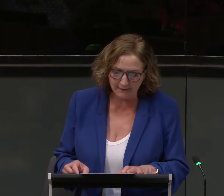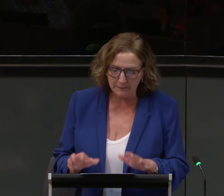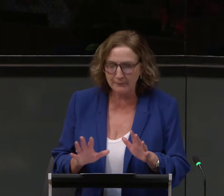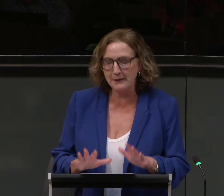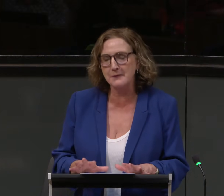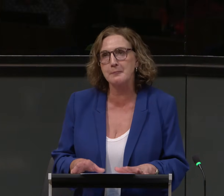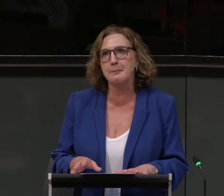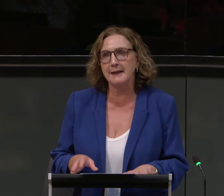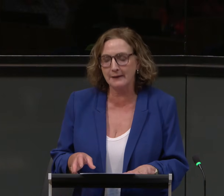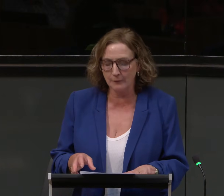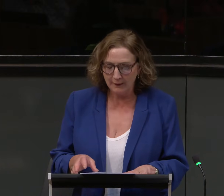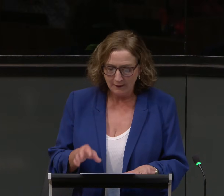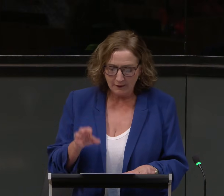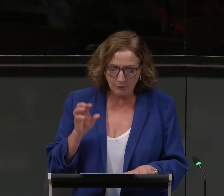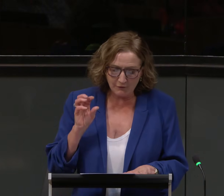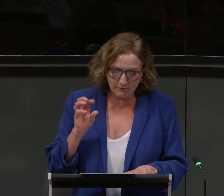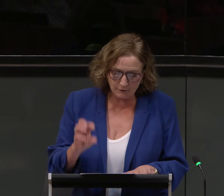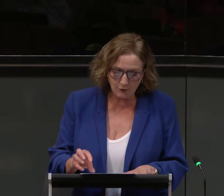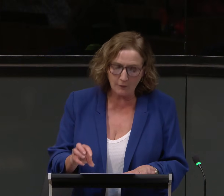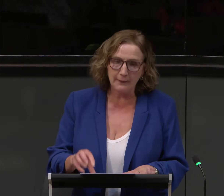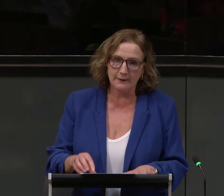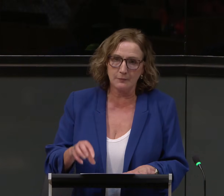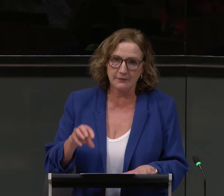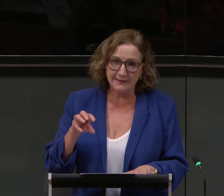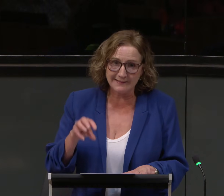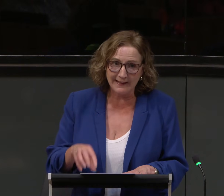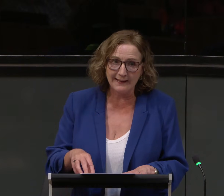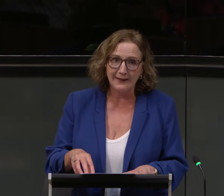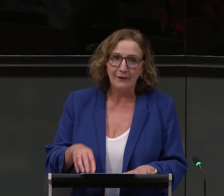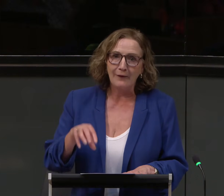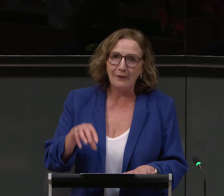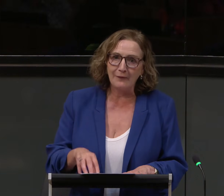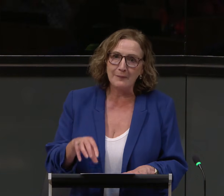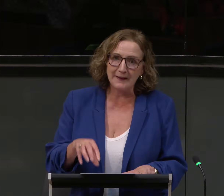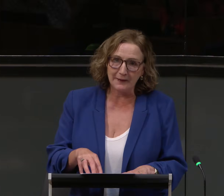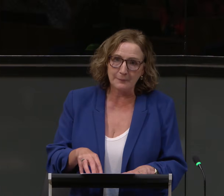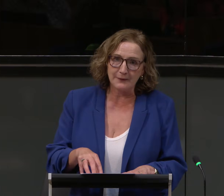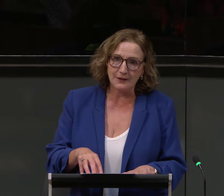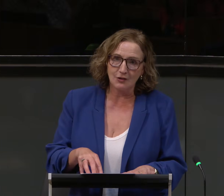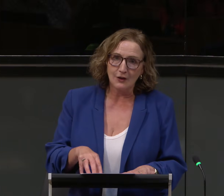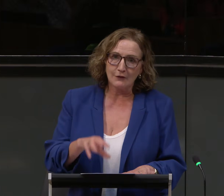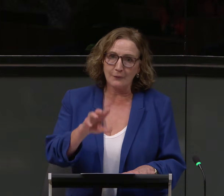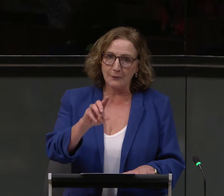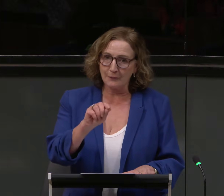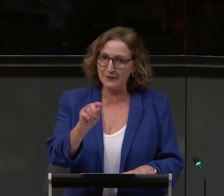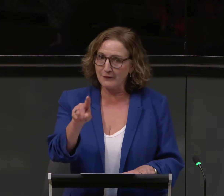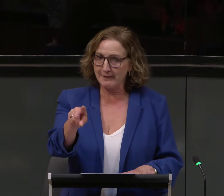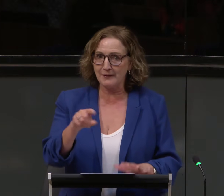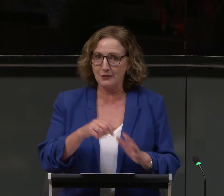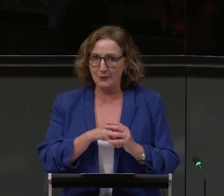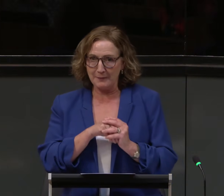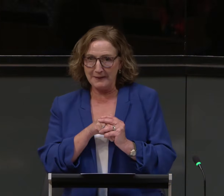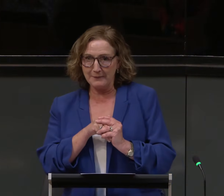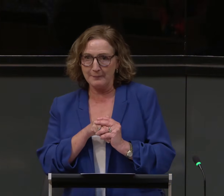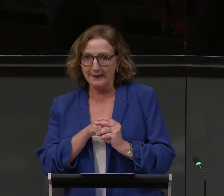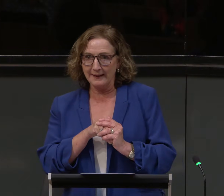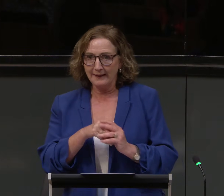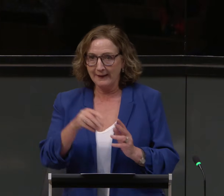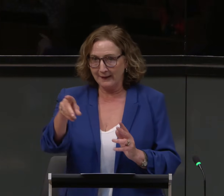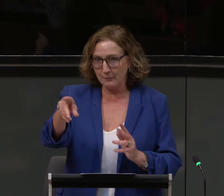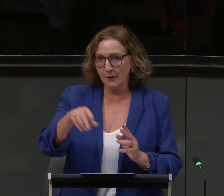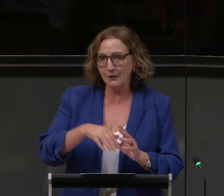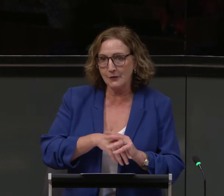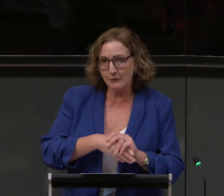went behind it. But it was bedlam, and we've still got bedlam today on the Menai Bridge. So when you've said you want to meet with